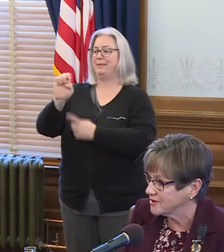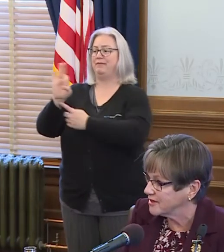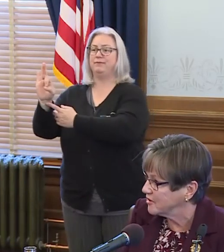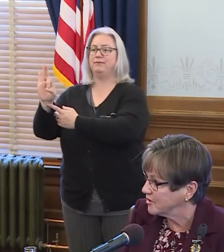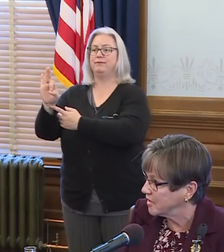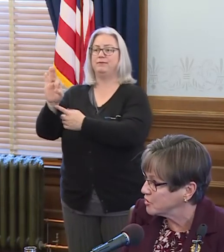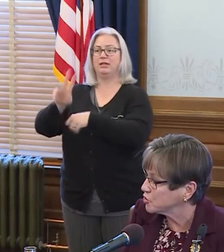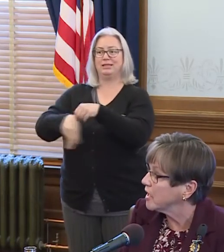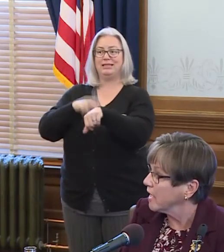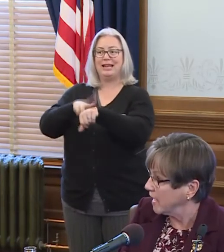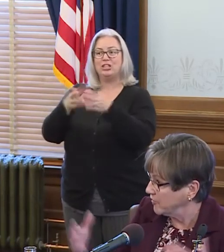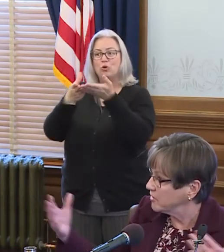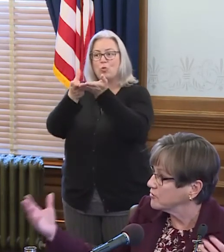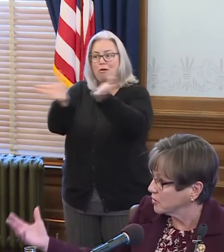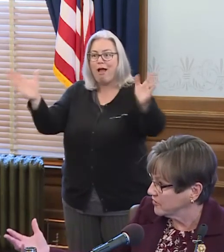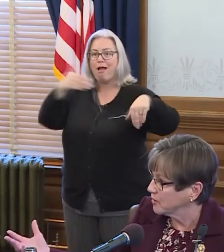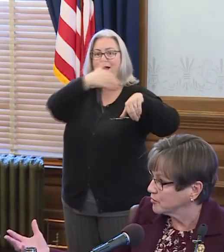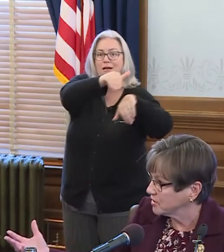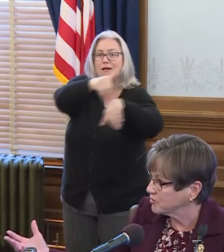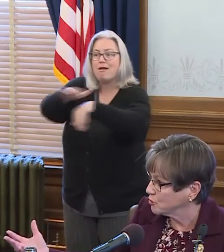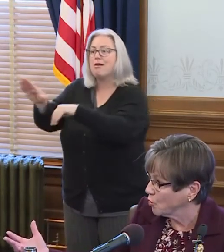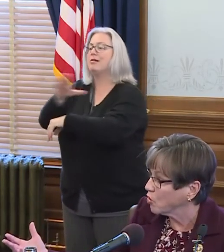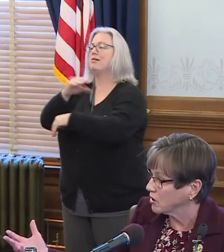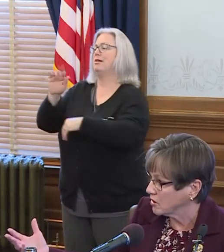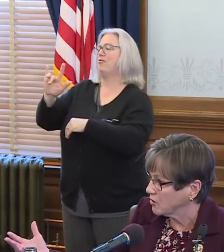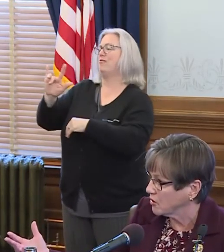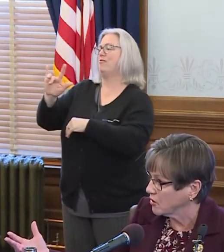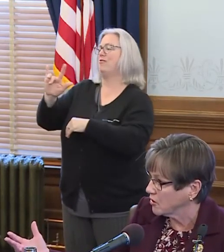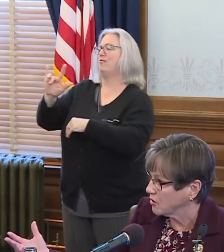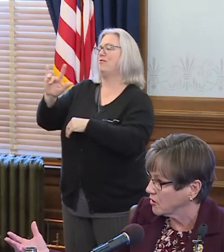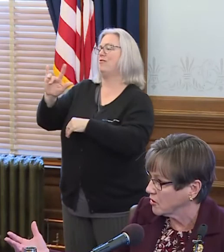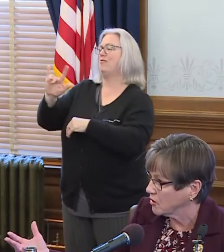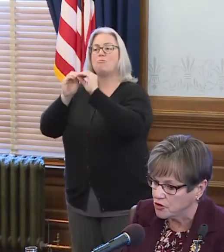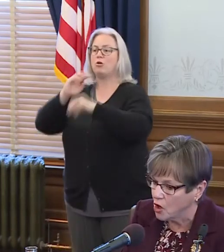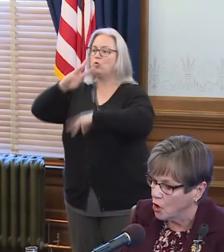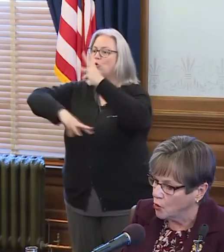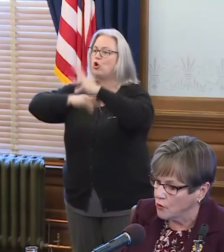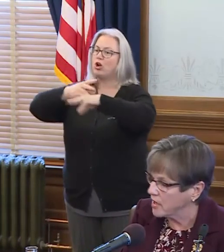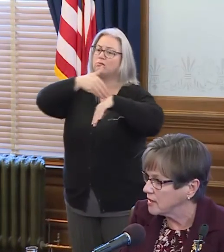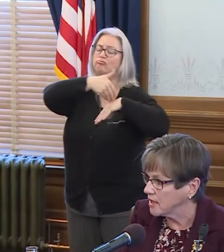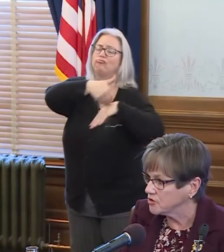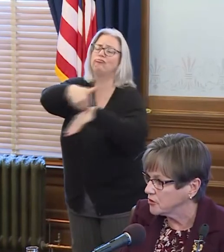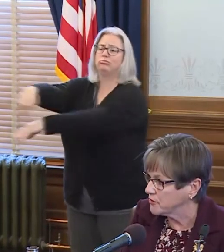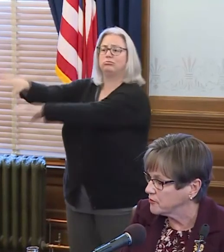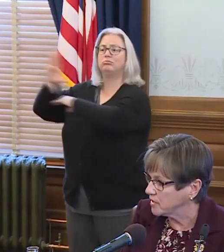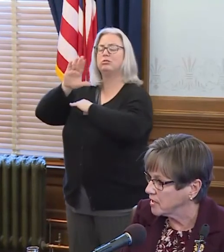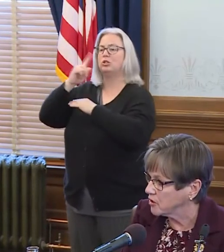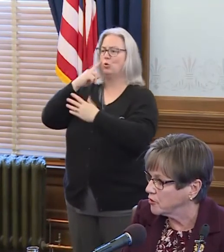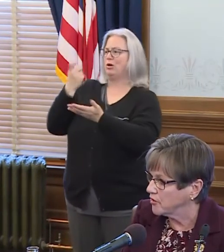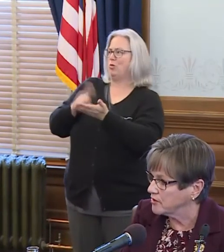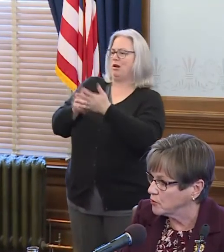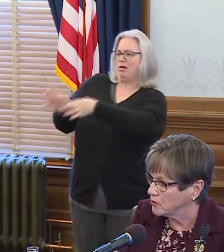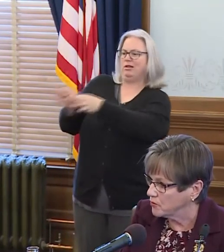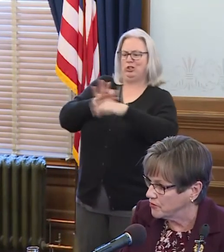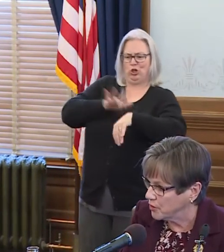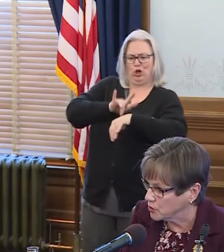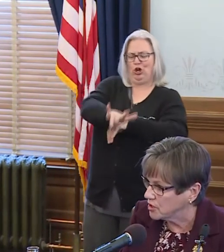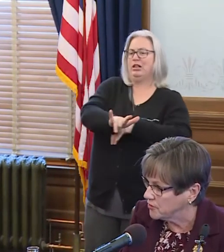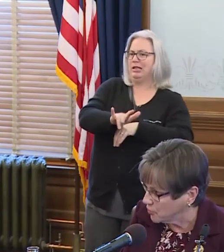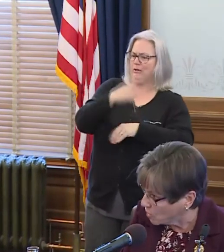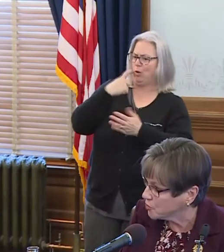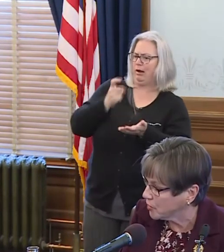across the nation, and then 25% or more across the world. So we recognized right from the get-go that